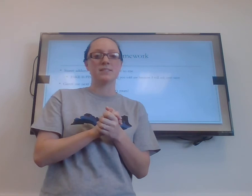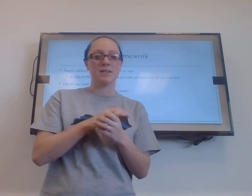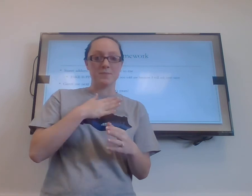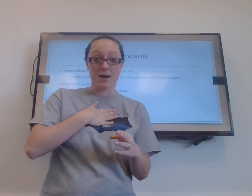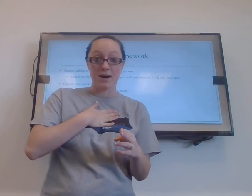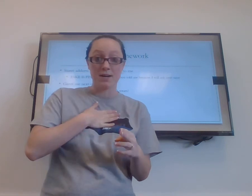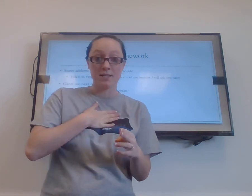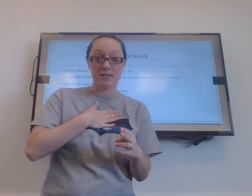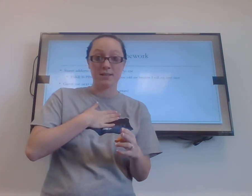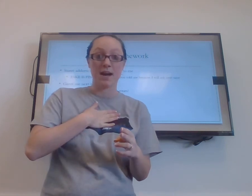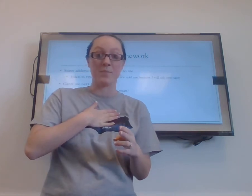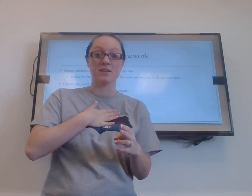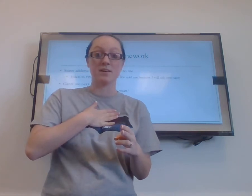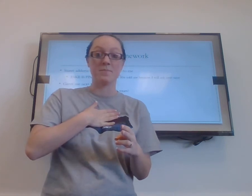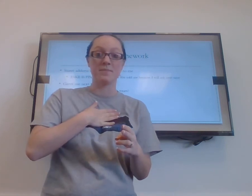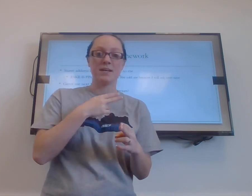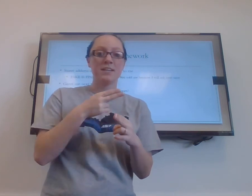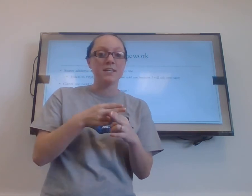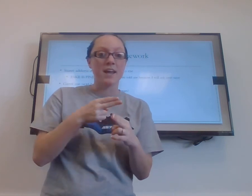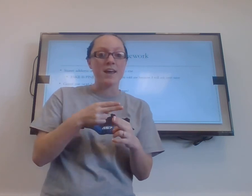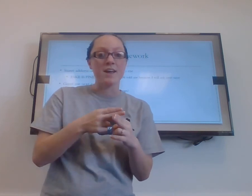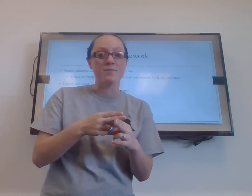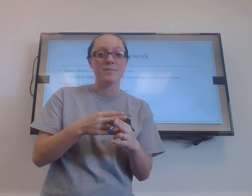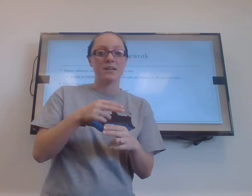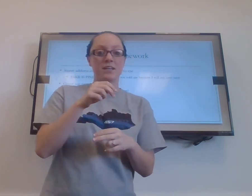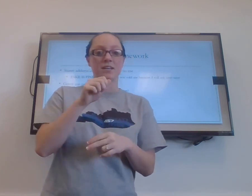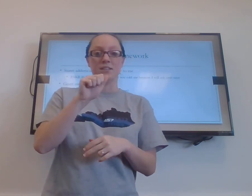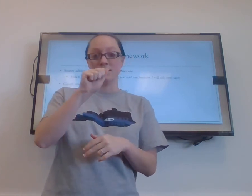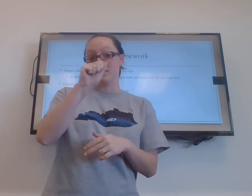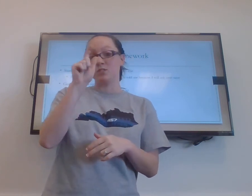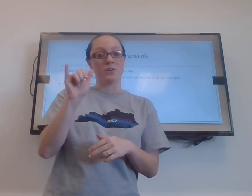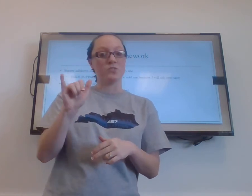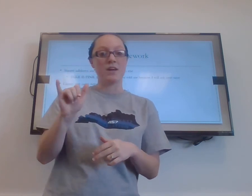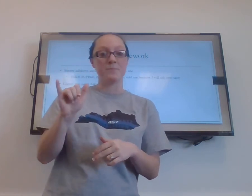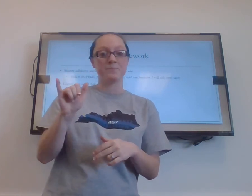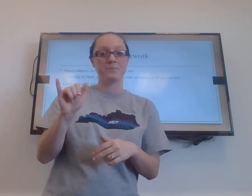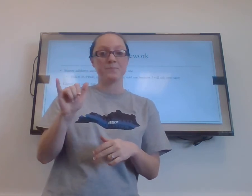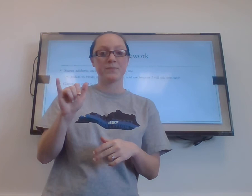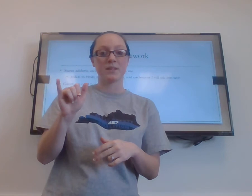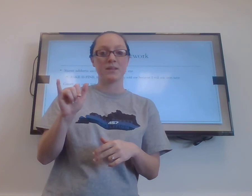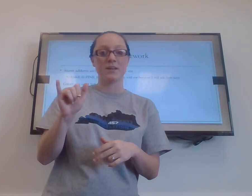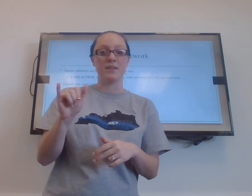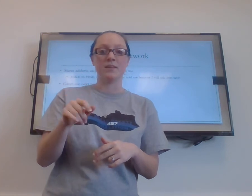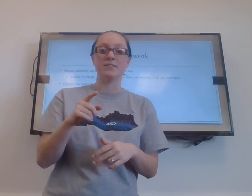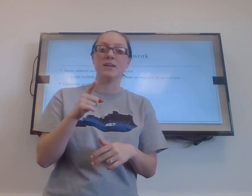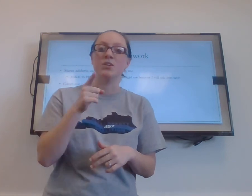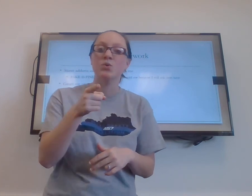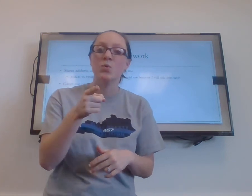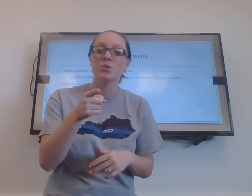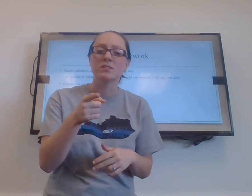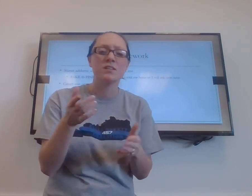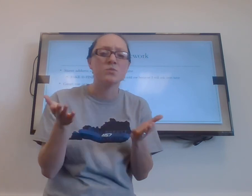Say, my, eyebrows up, name is, spell your name, and then you say, yours is